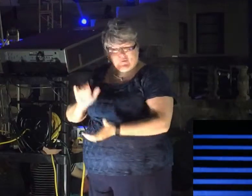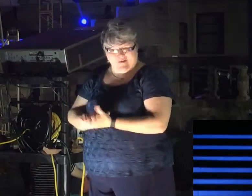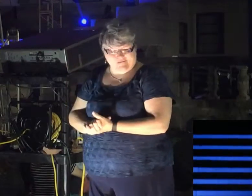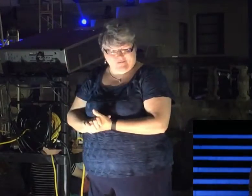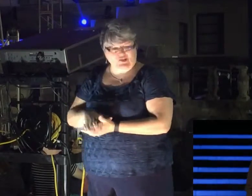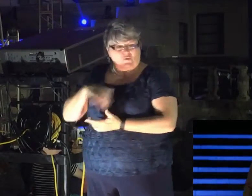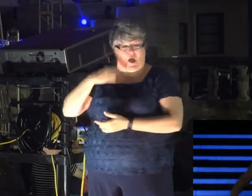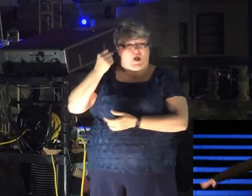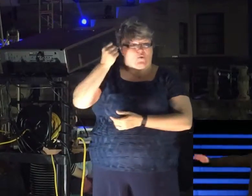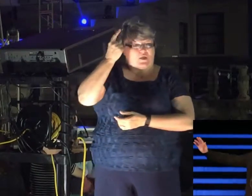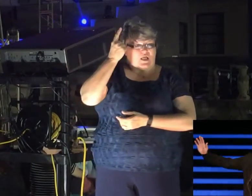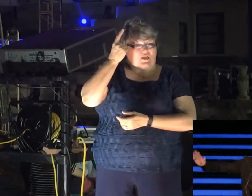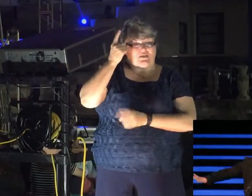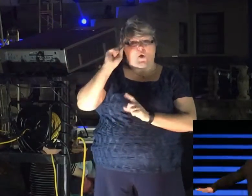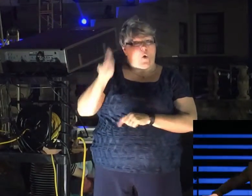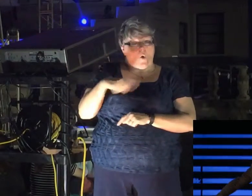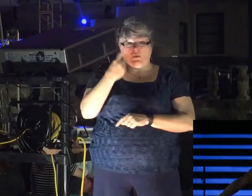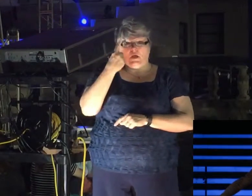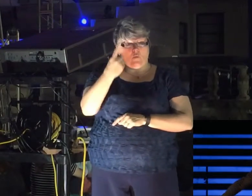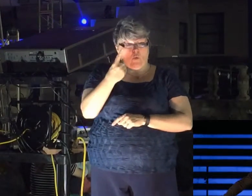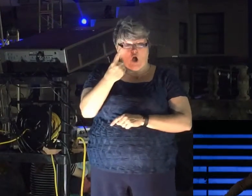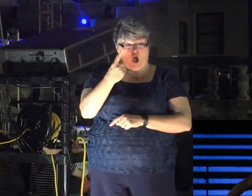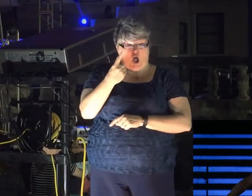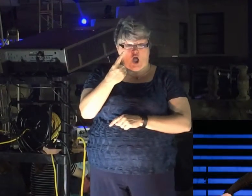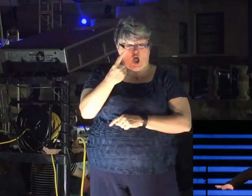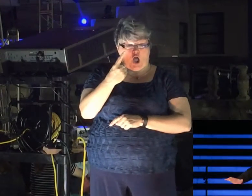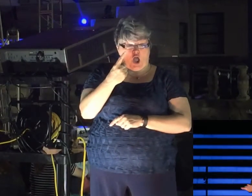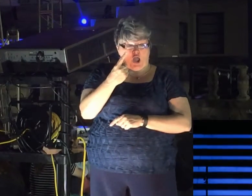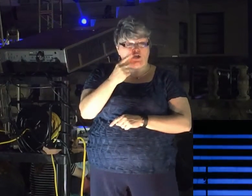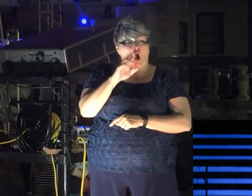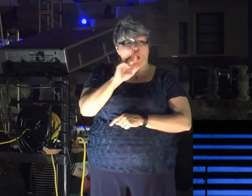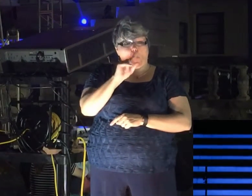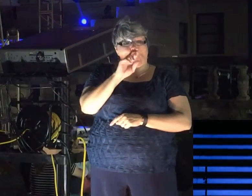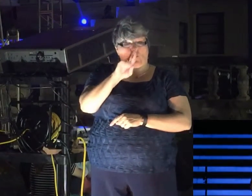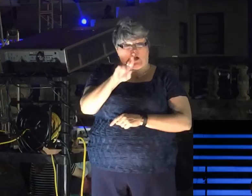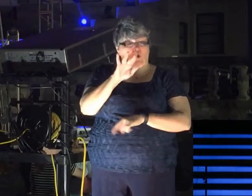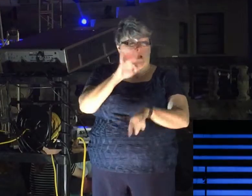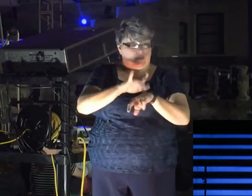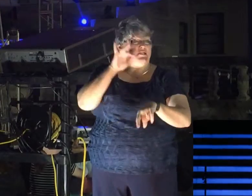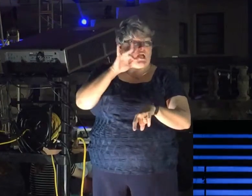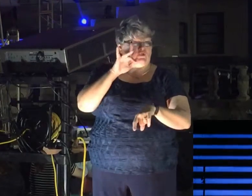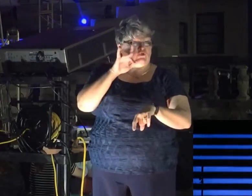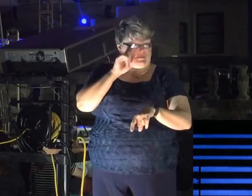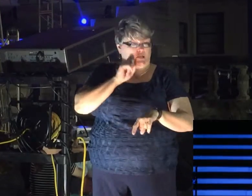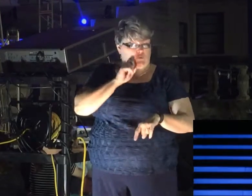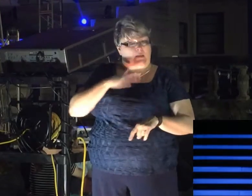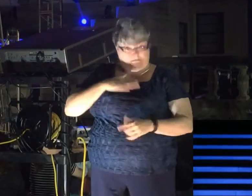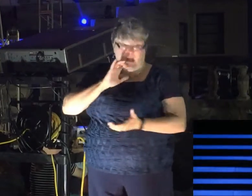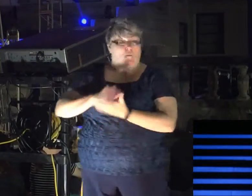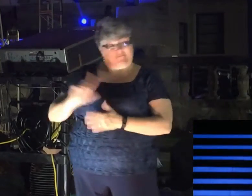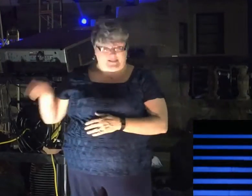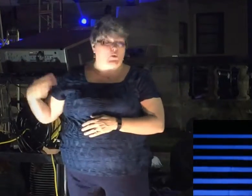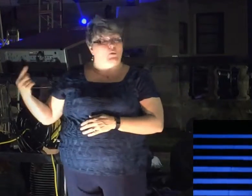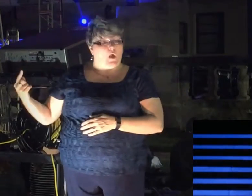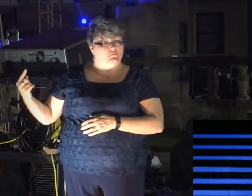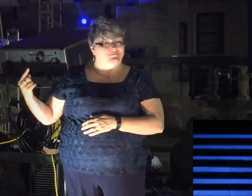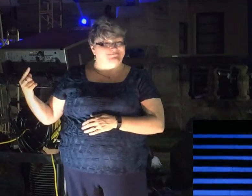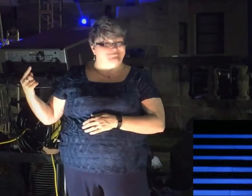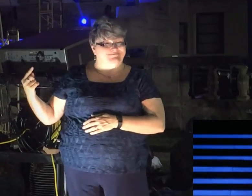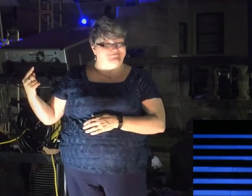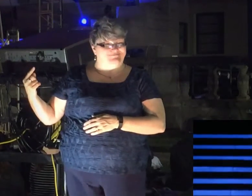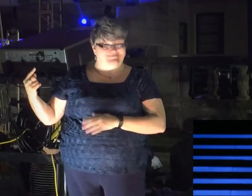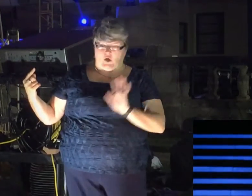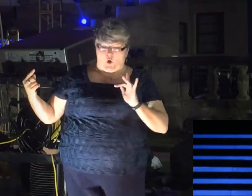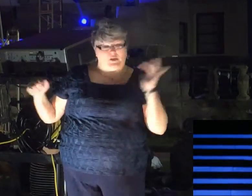it. And so I've realized there's only one rear in the world I'm gonna touch sexually, and it's my